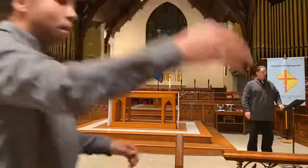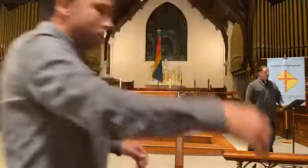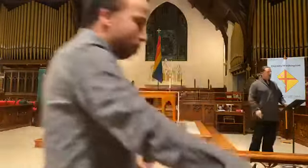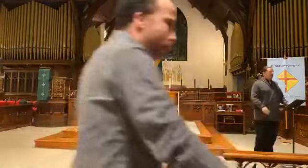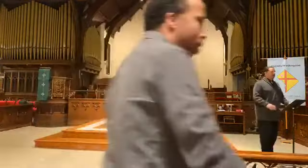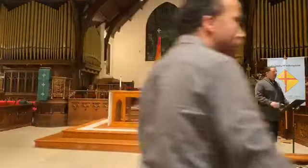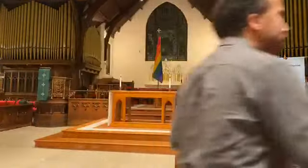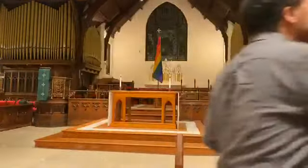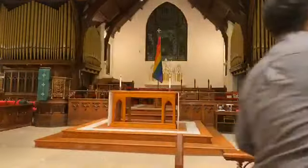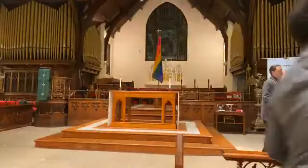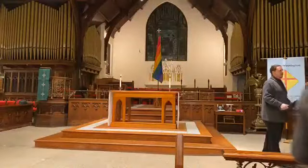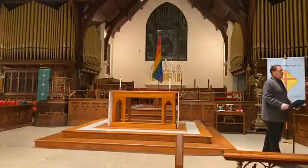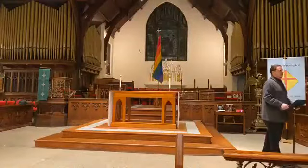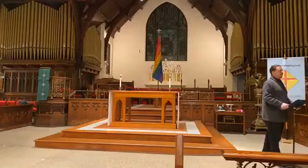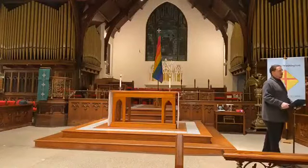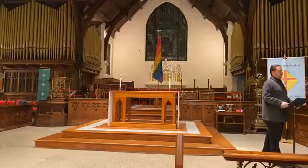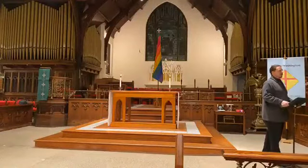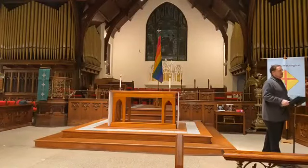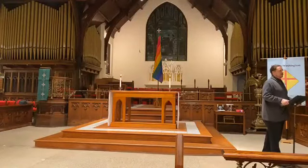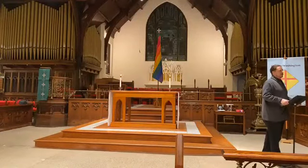Hello, how are you?